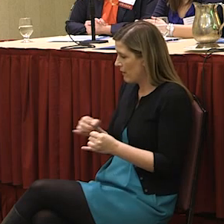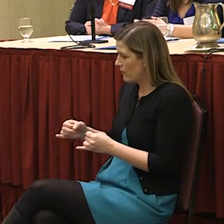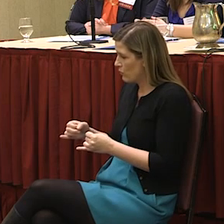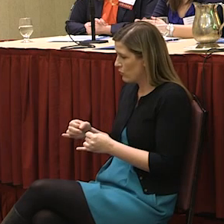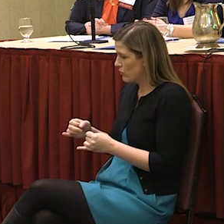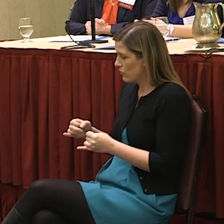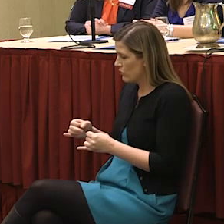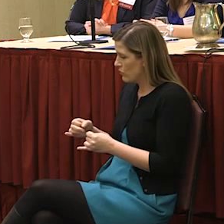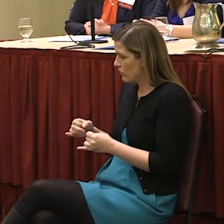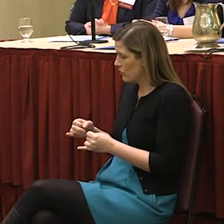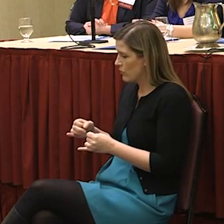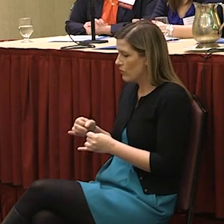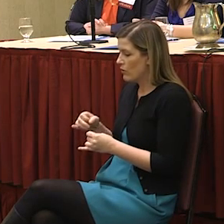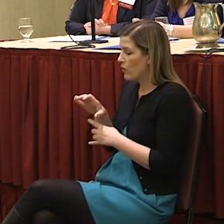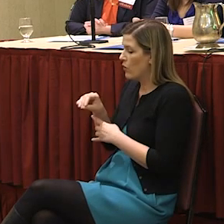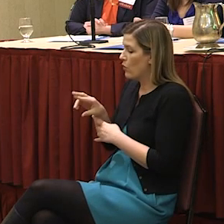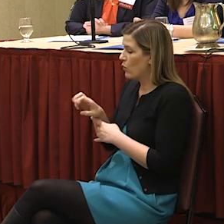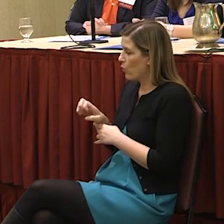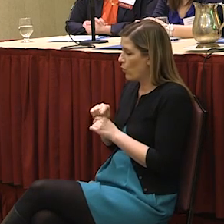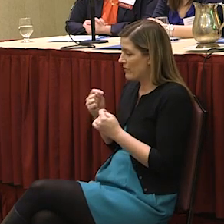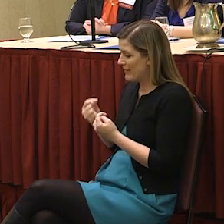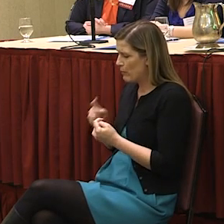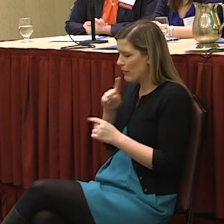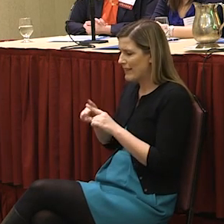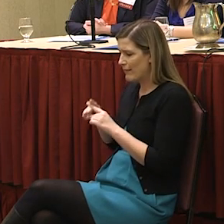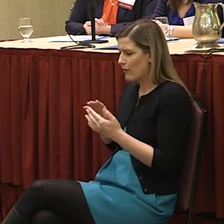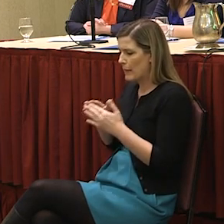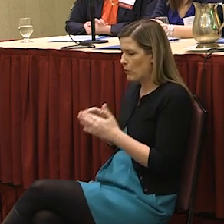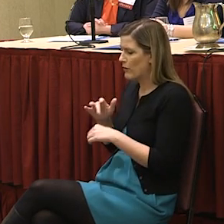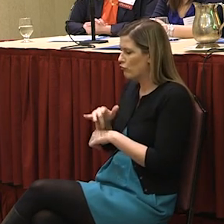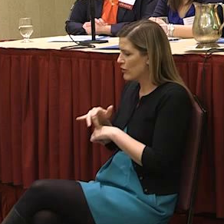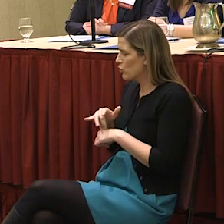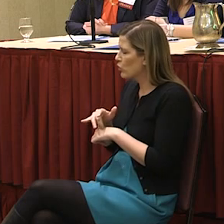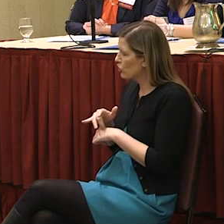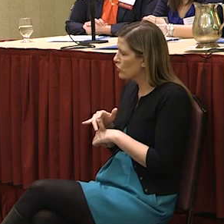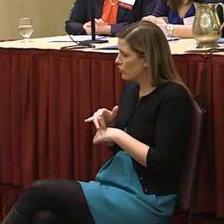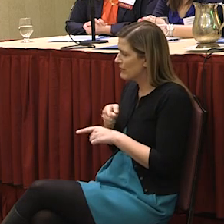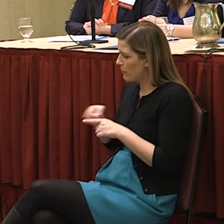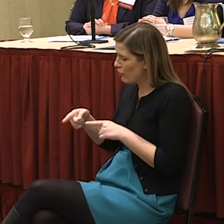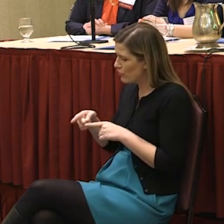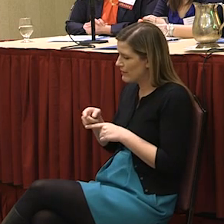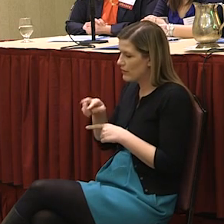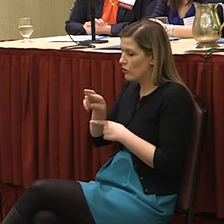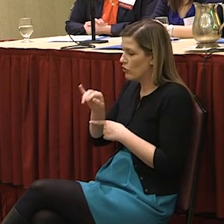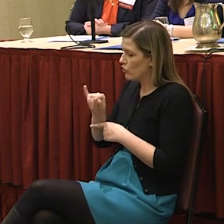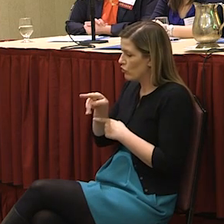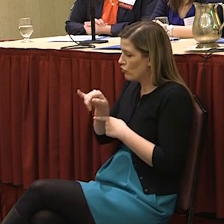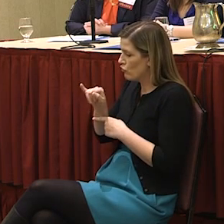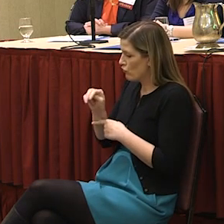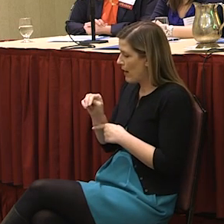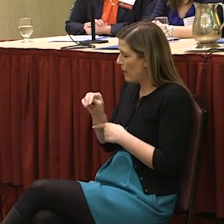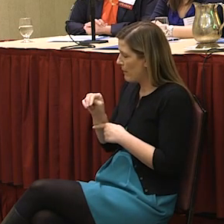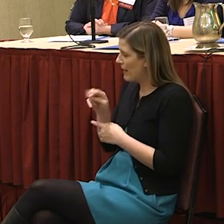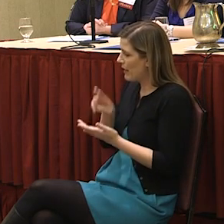individuals. So the core team is community resource specialists. Rhode Island Parent Information Network contracts with us for